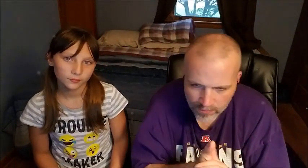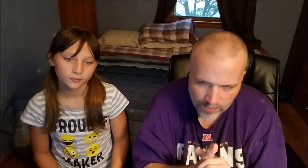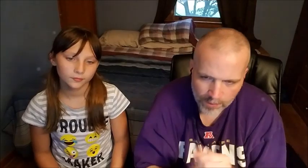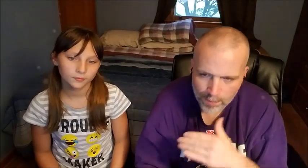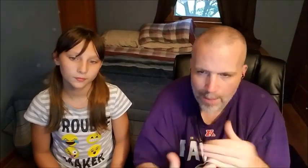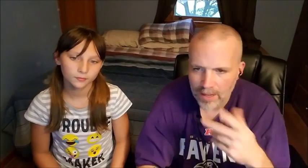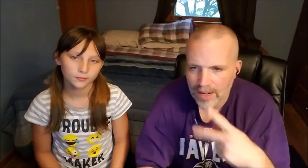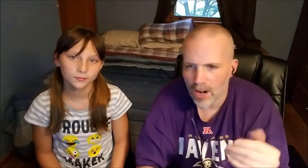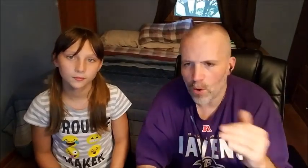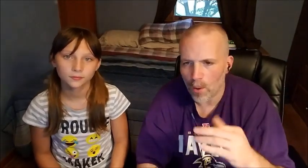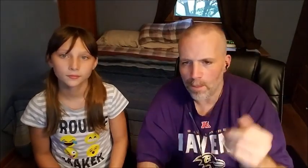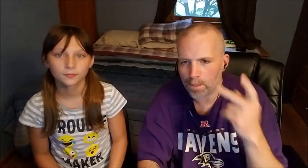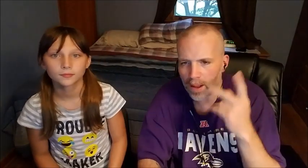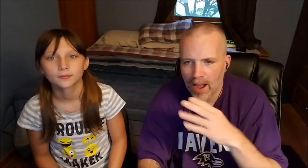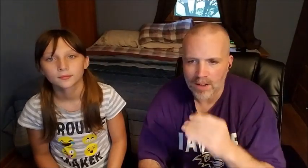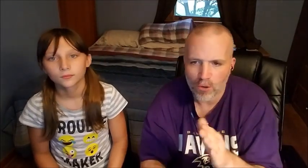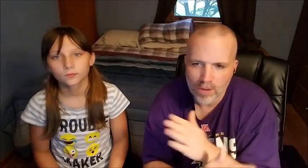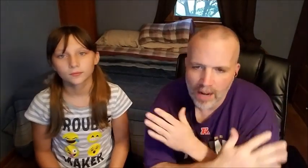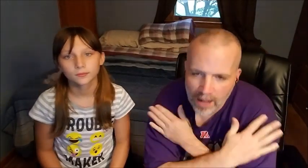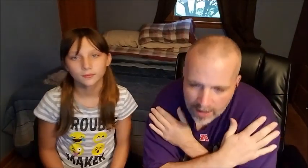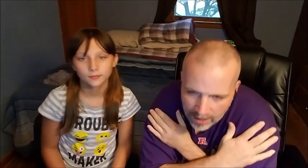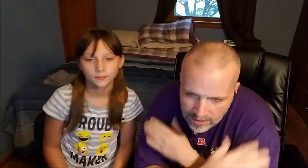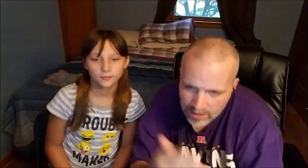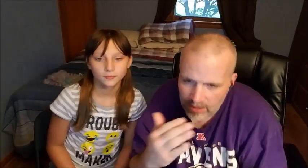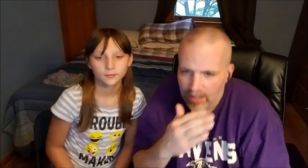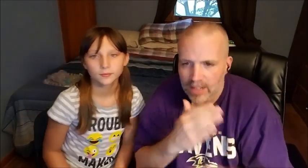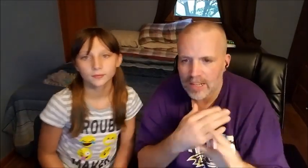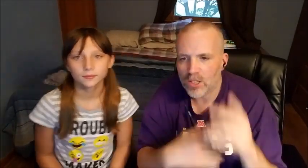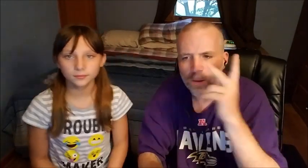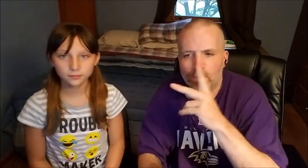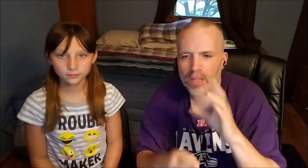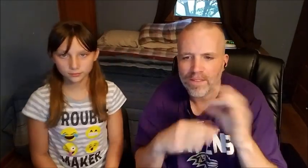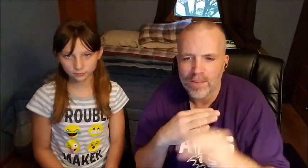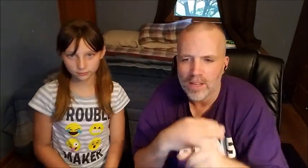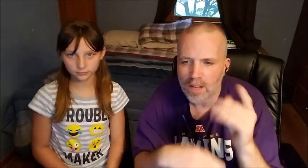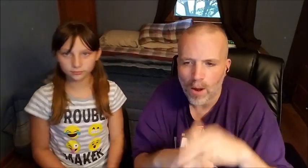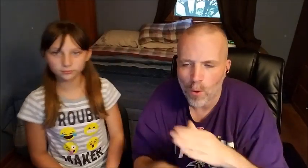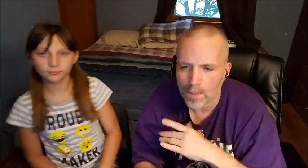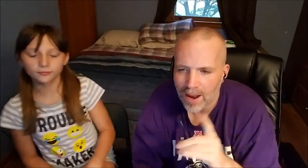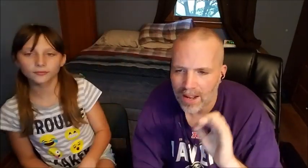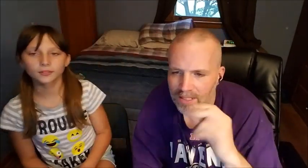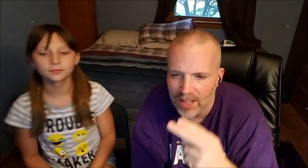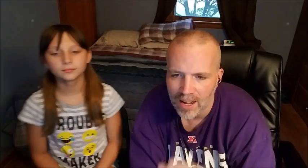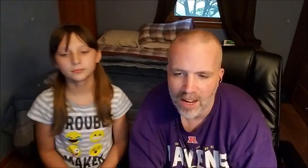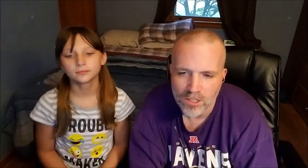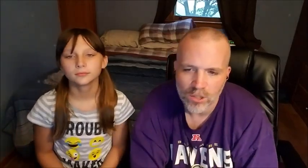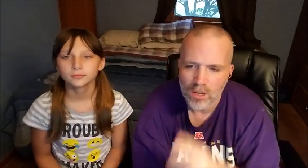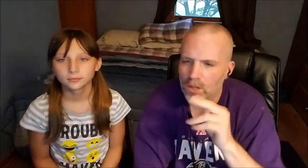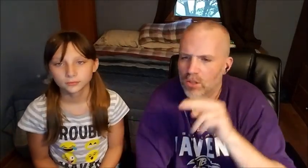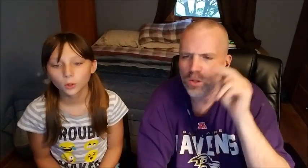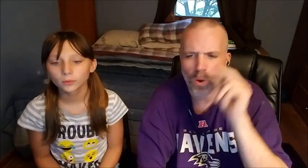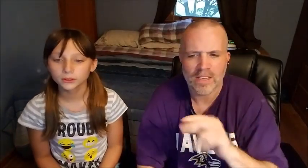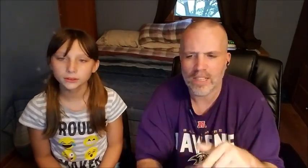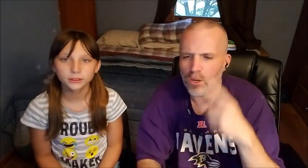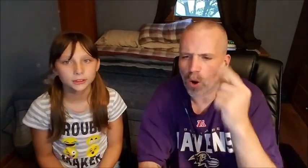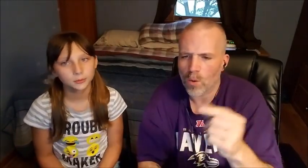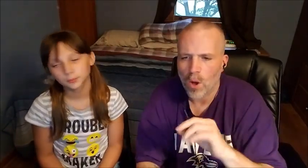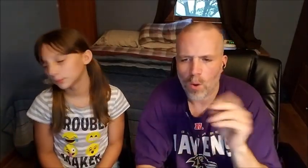Baby lay on back and relax, kick your pretty feet up on my dash No need to go